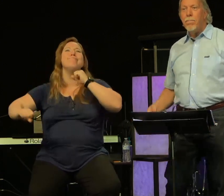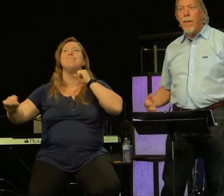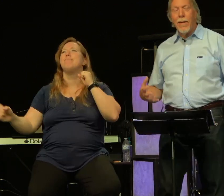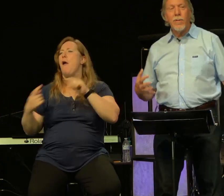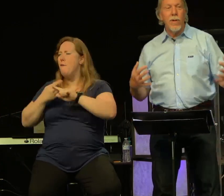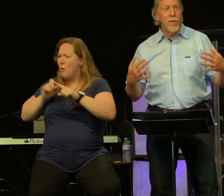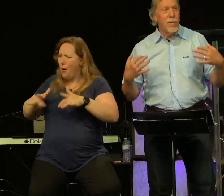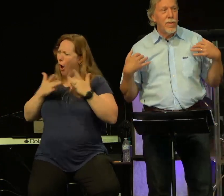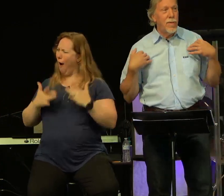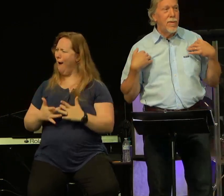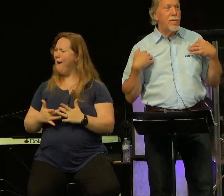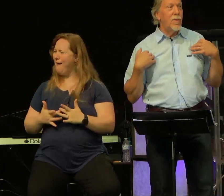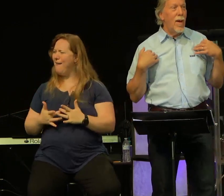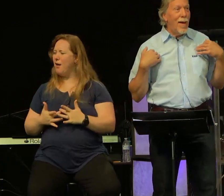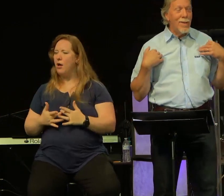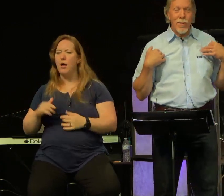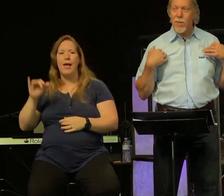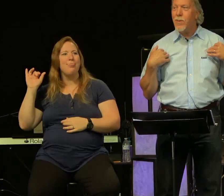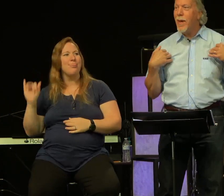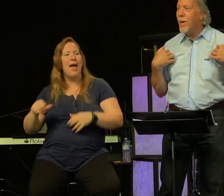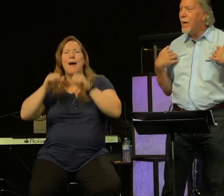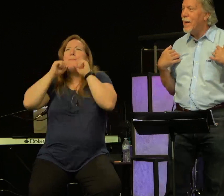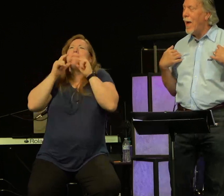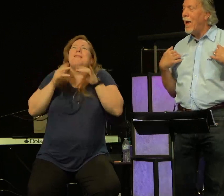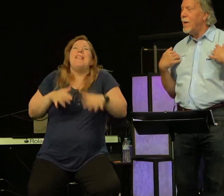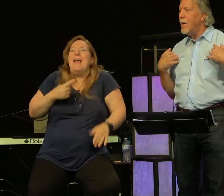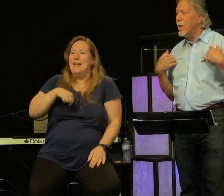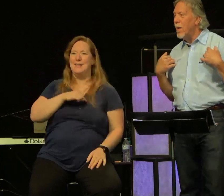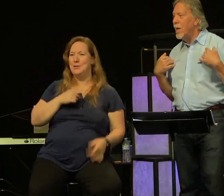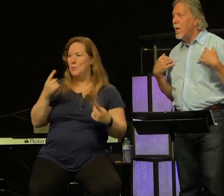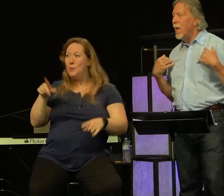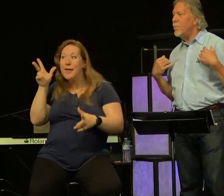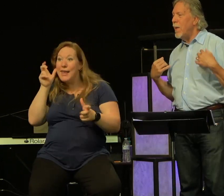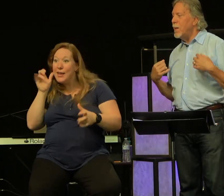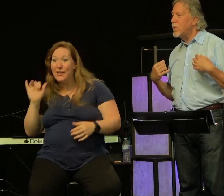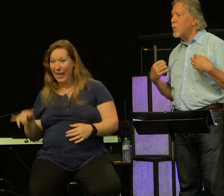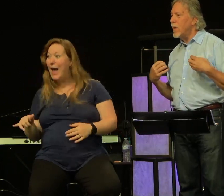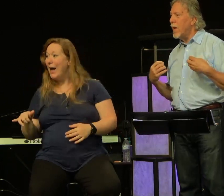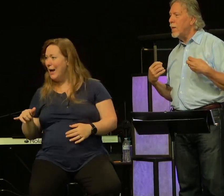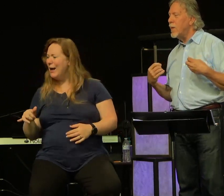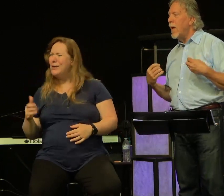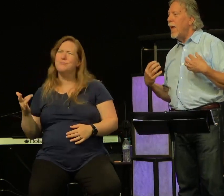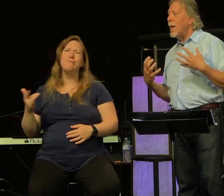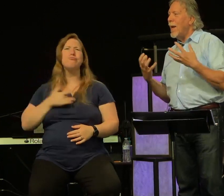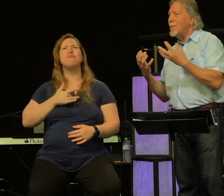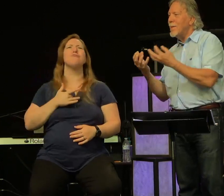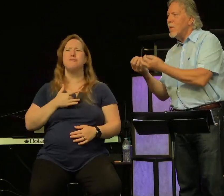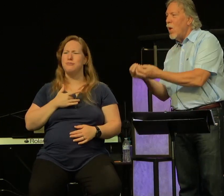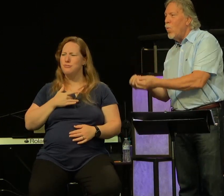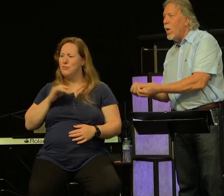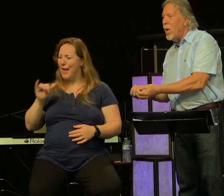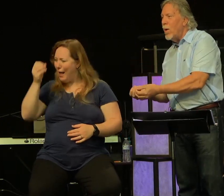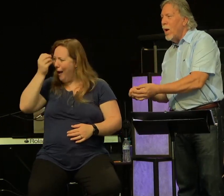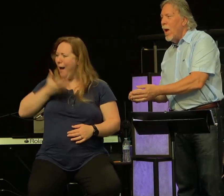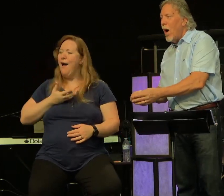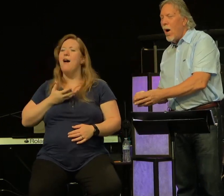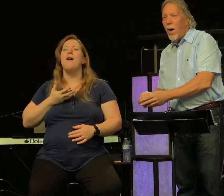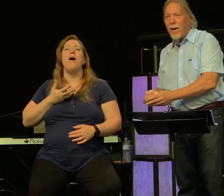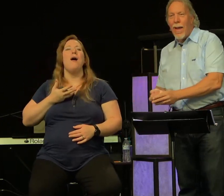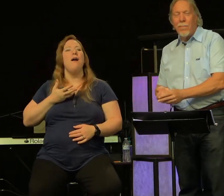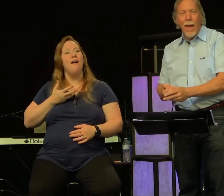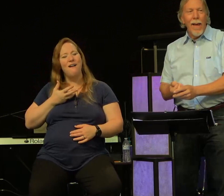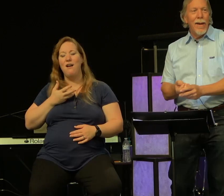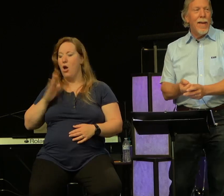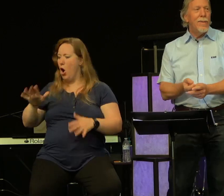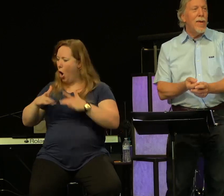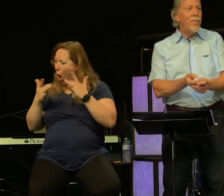that ministers to us, just hearing that. It ministers to us. It lets us know where her heart